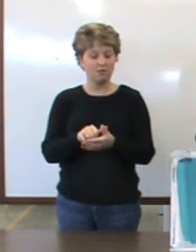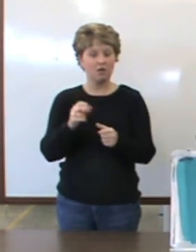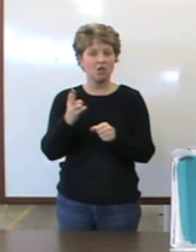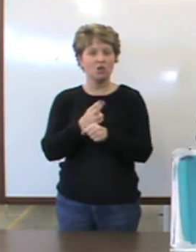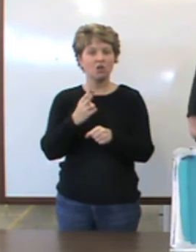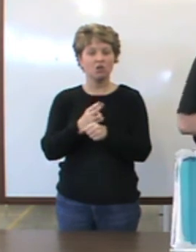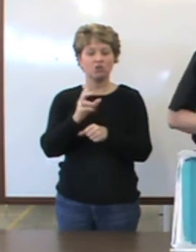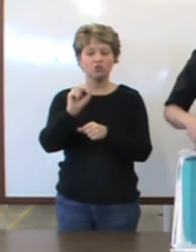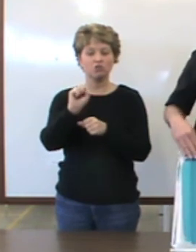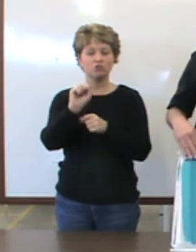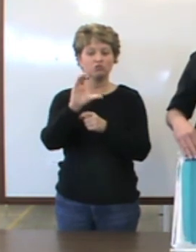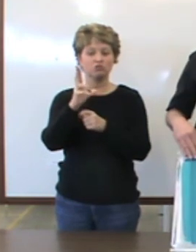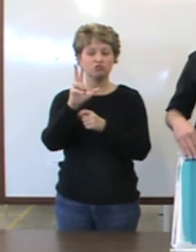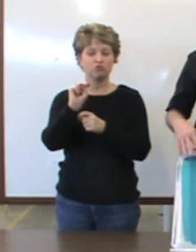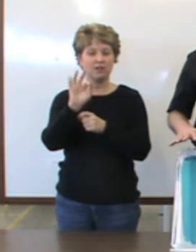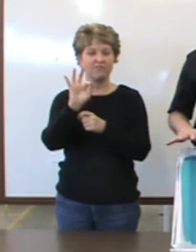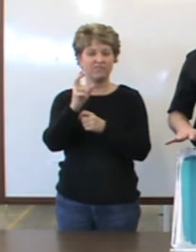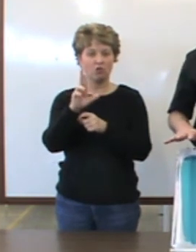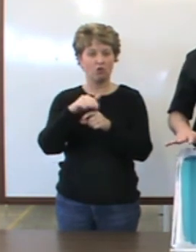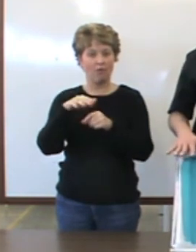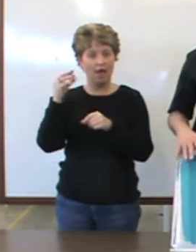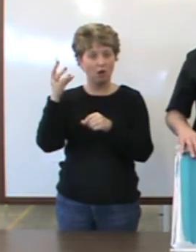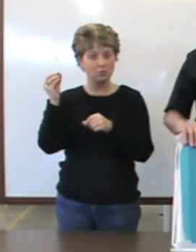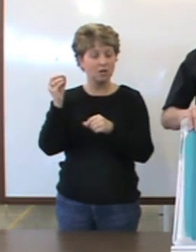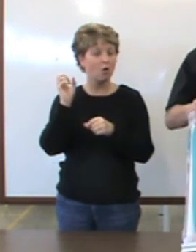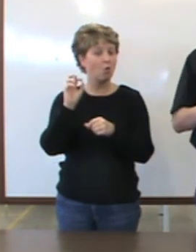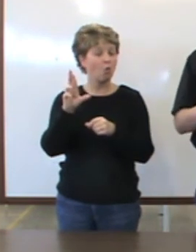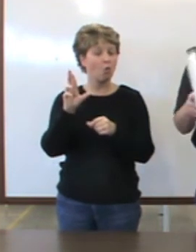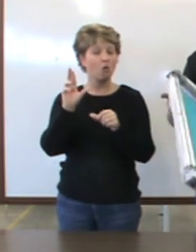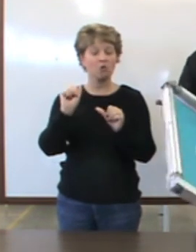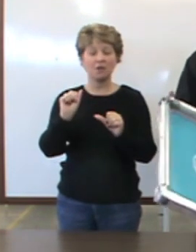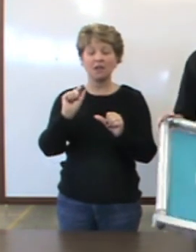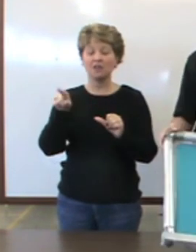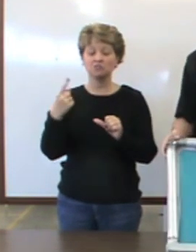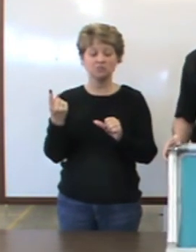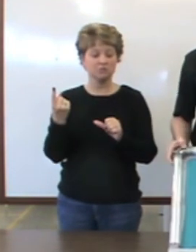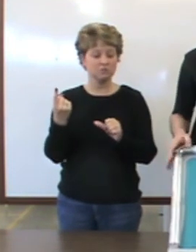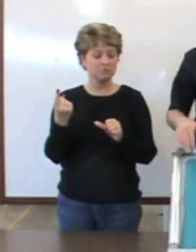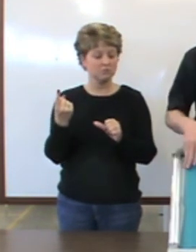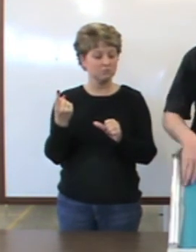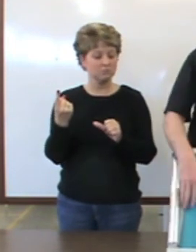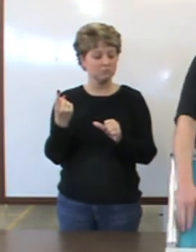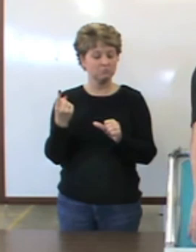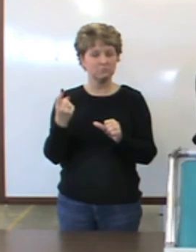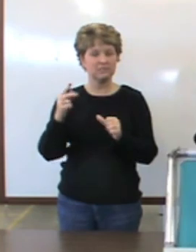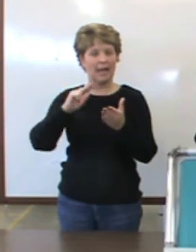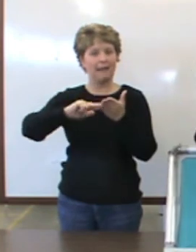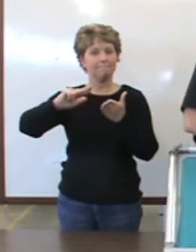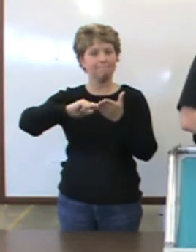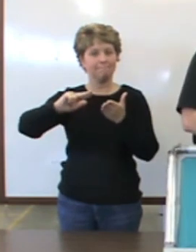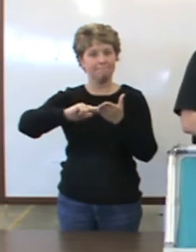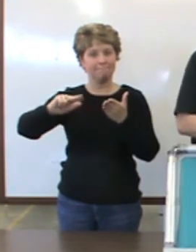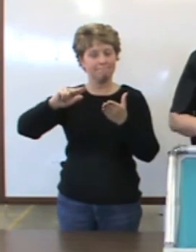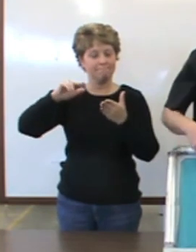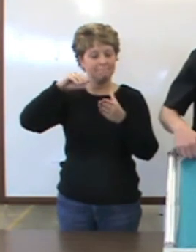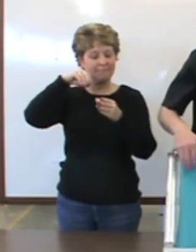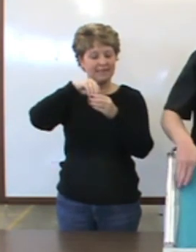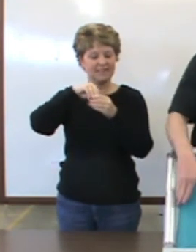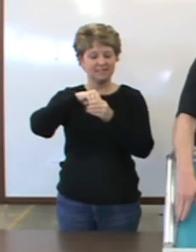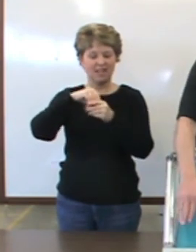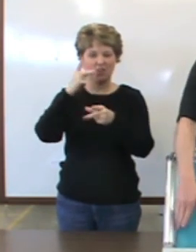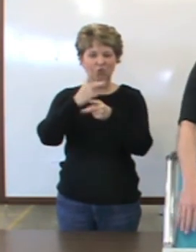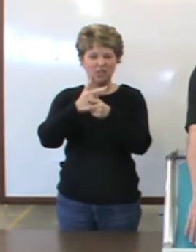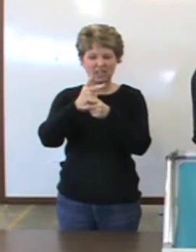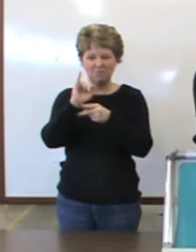use screen filler around the outside, or you can just tape the inside to keep